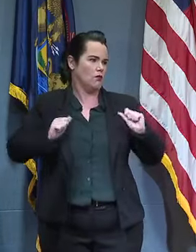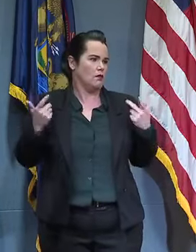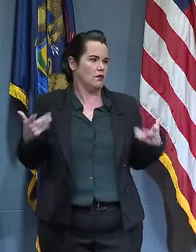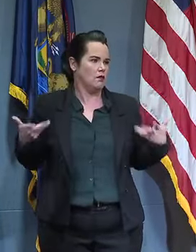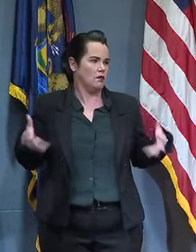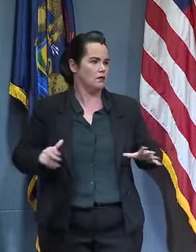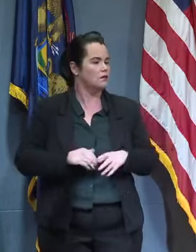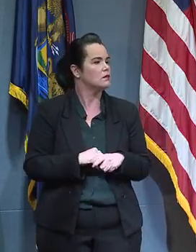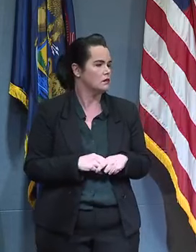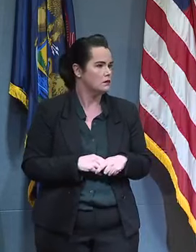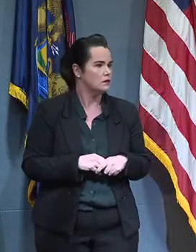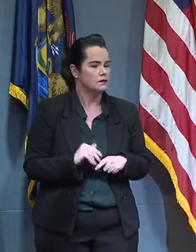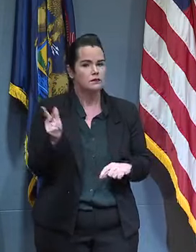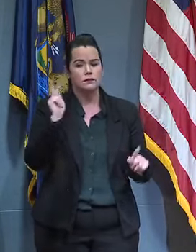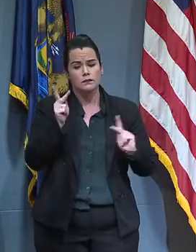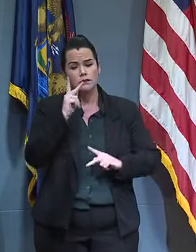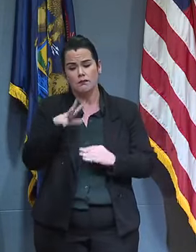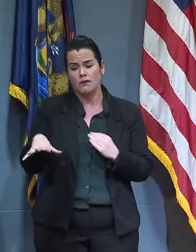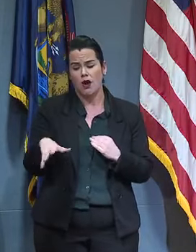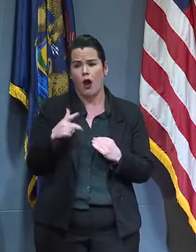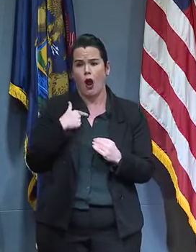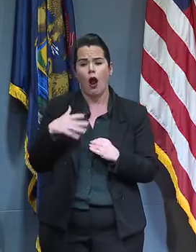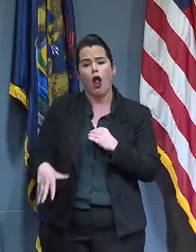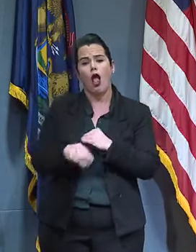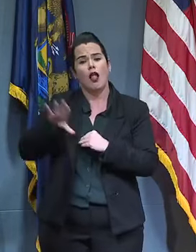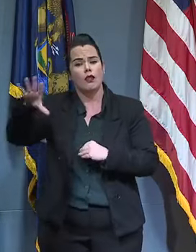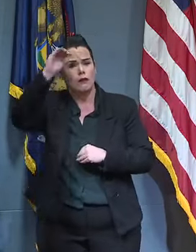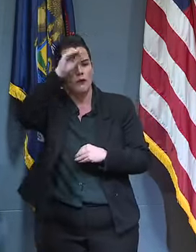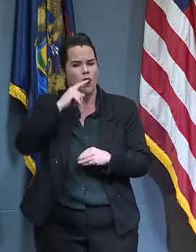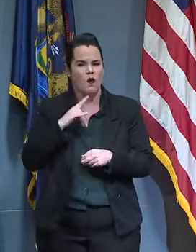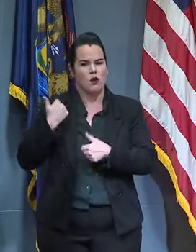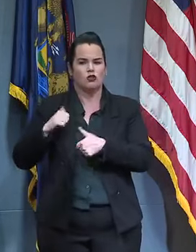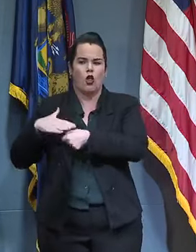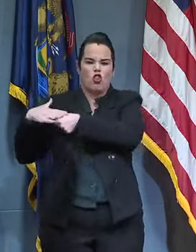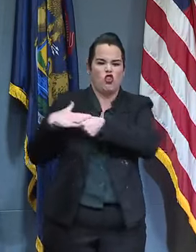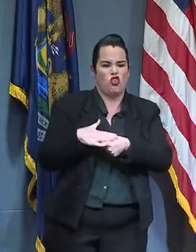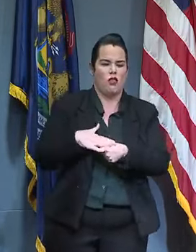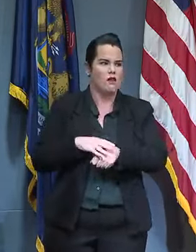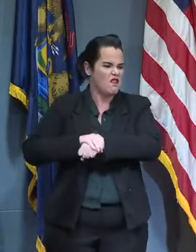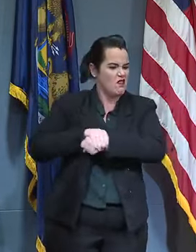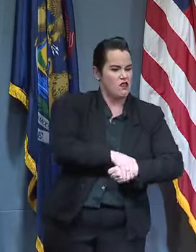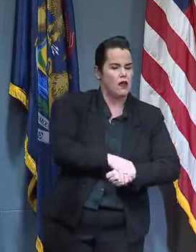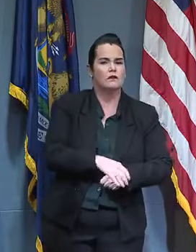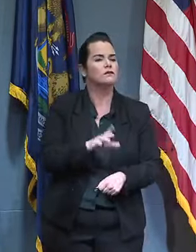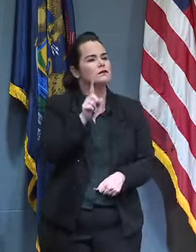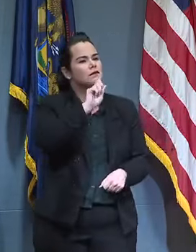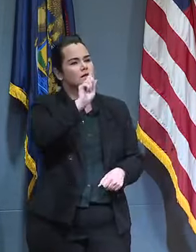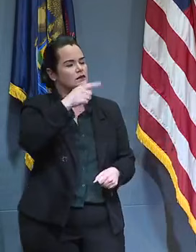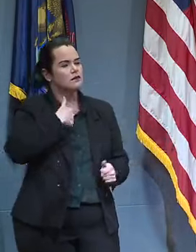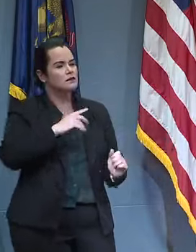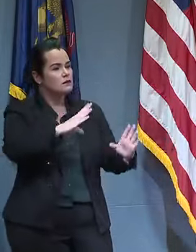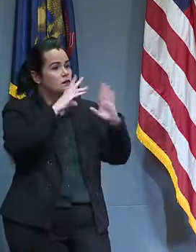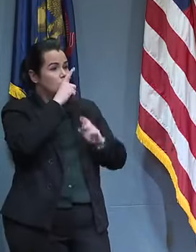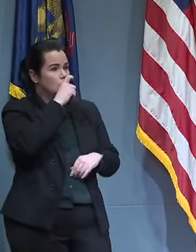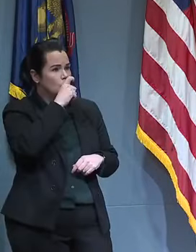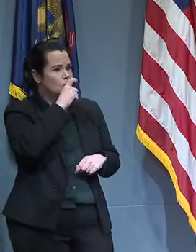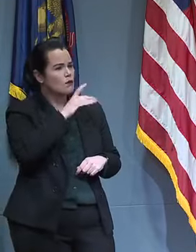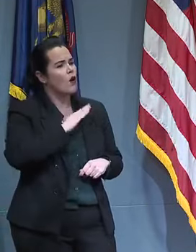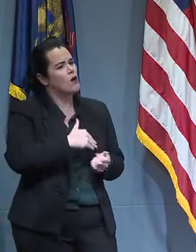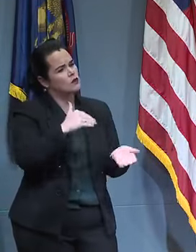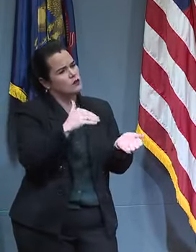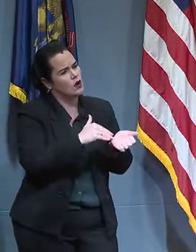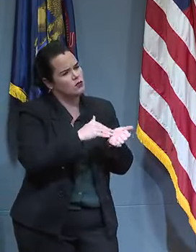People are weighing in and putting pressure. And you know what? I am going to listen to our epidemiologists and our public health